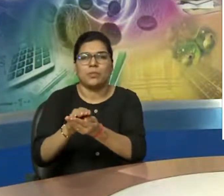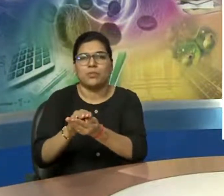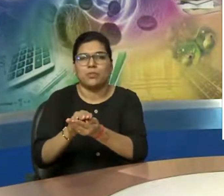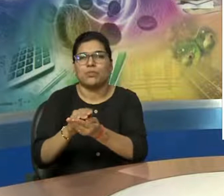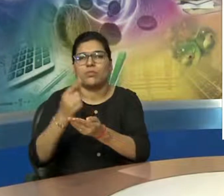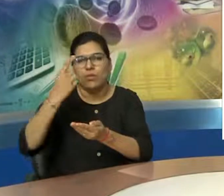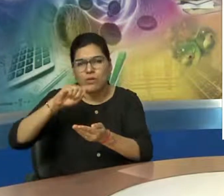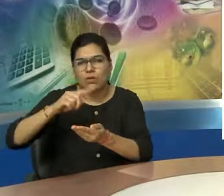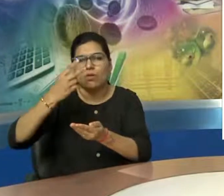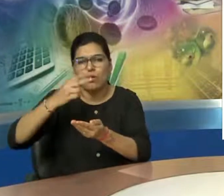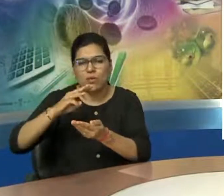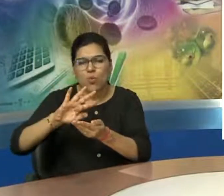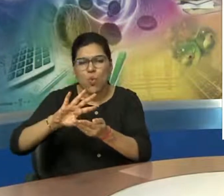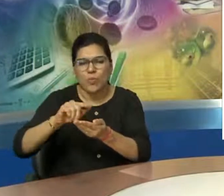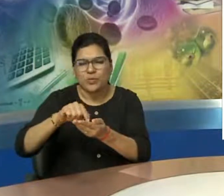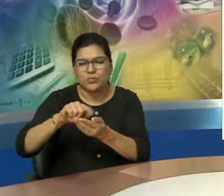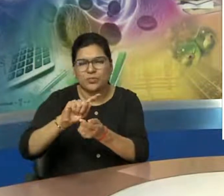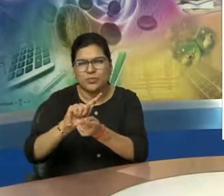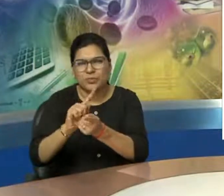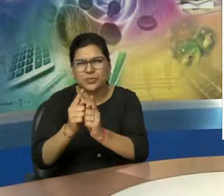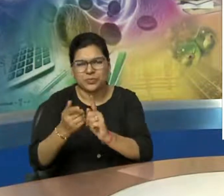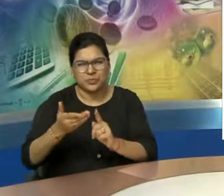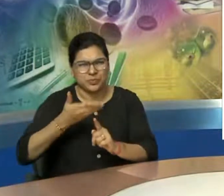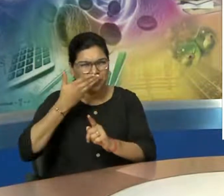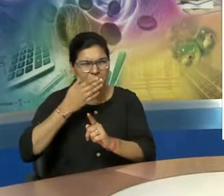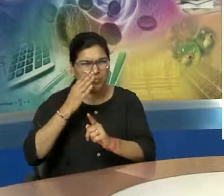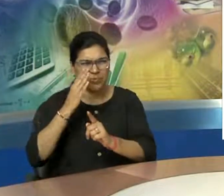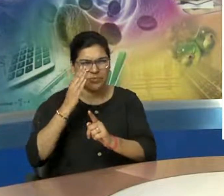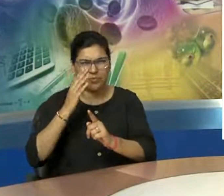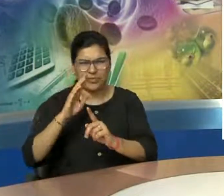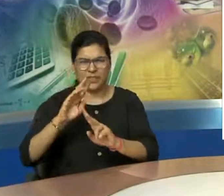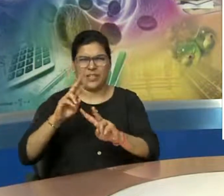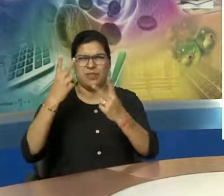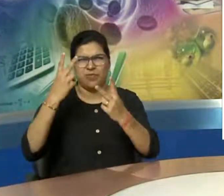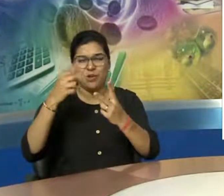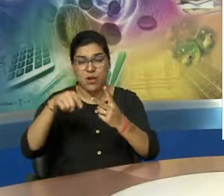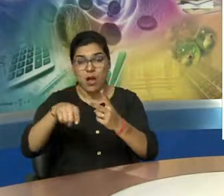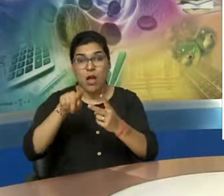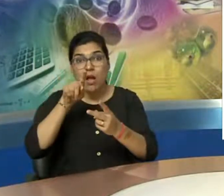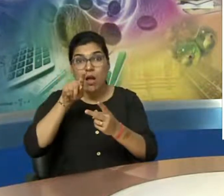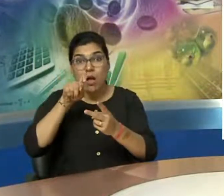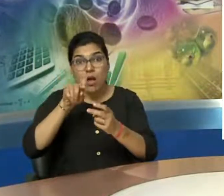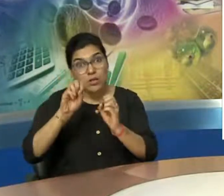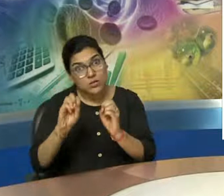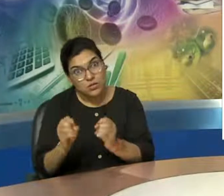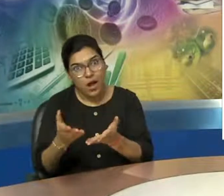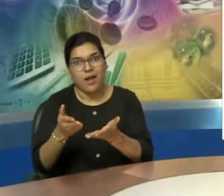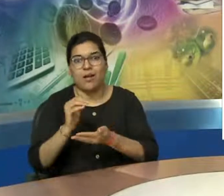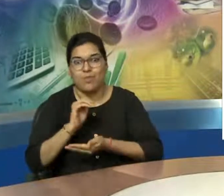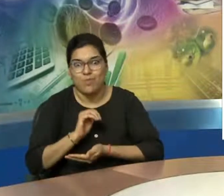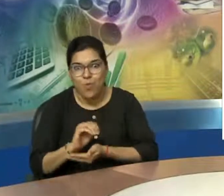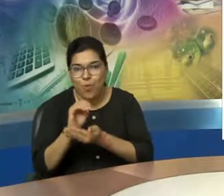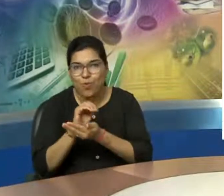These microorganisms are sometimes found in our food items.